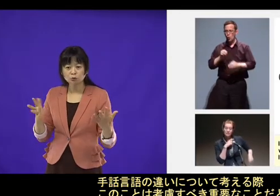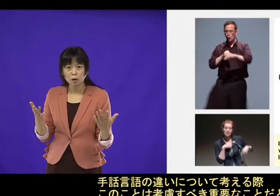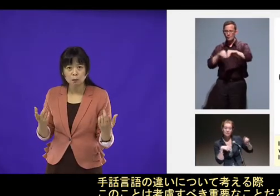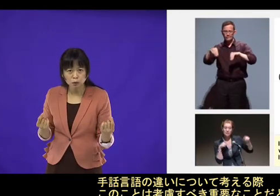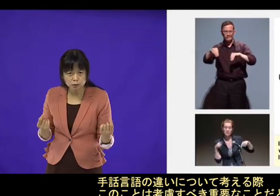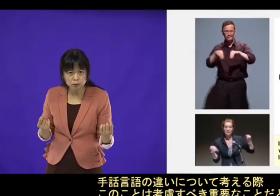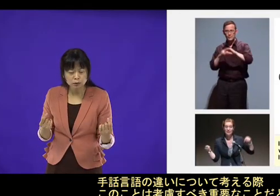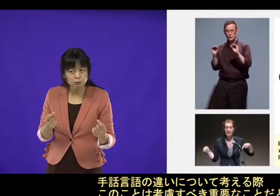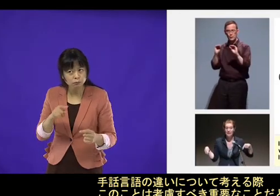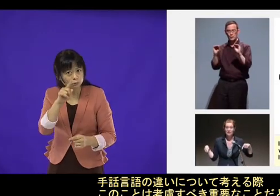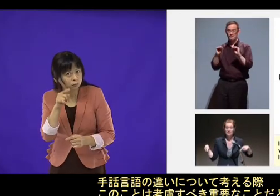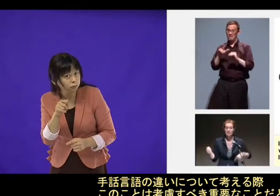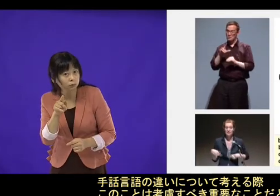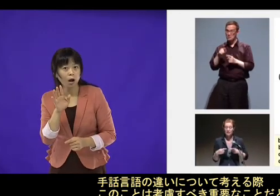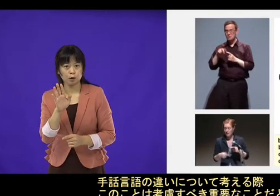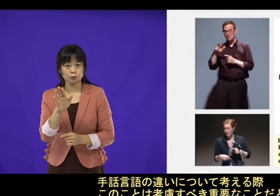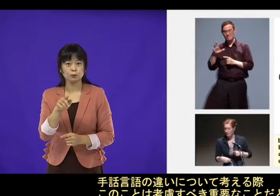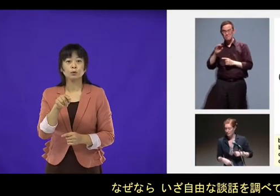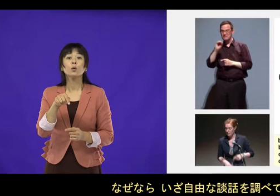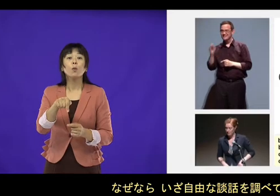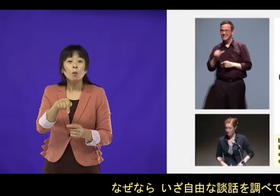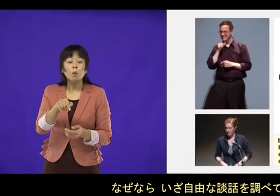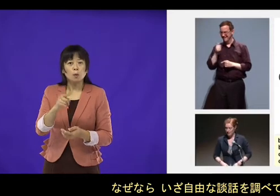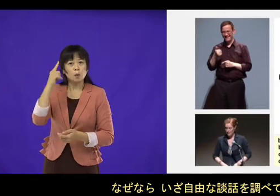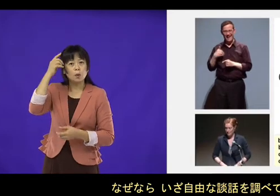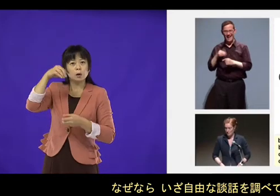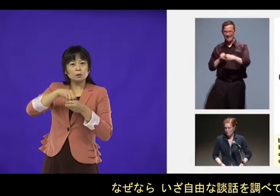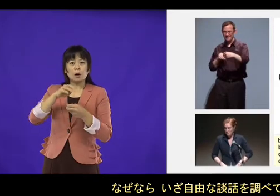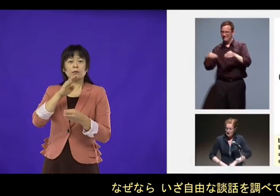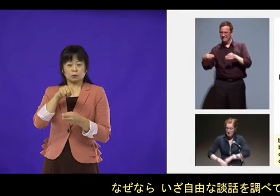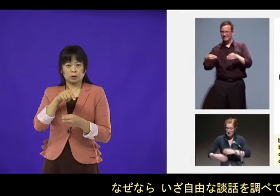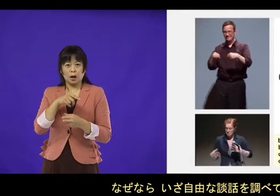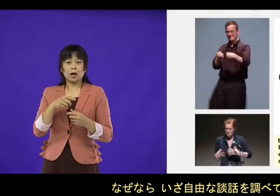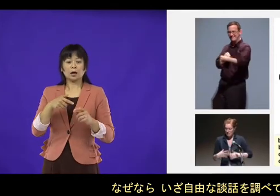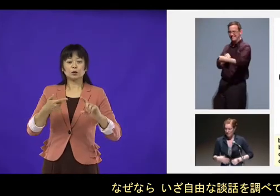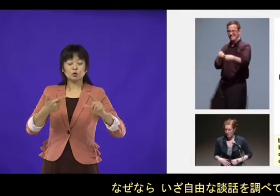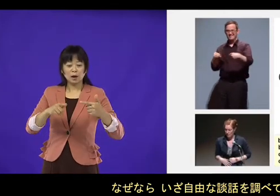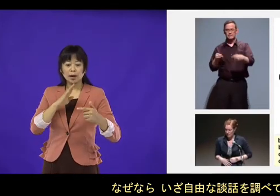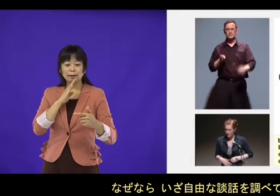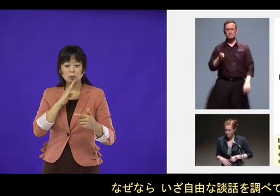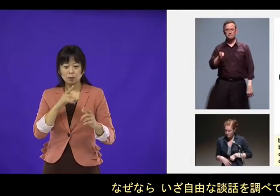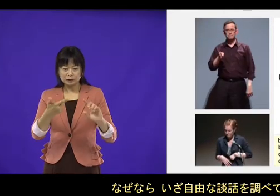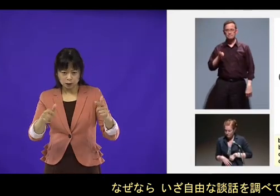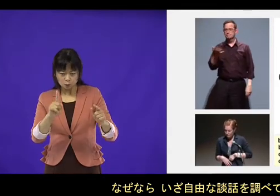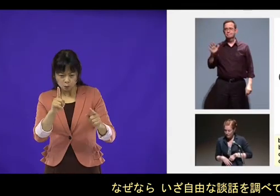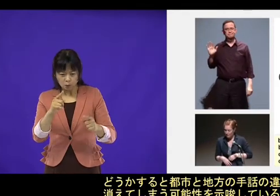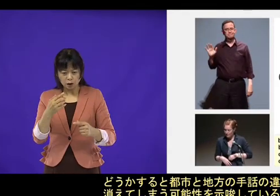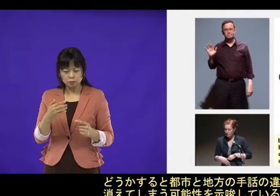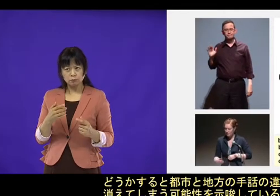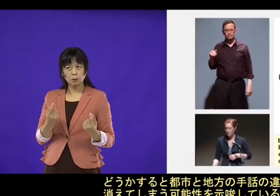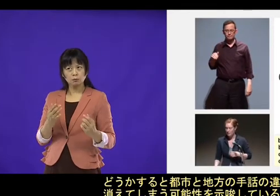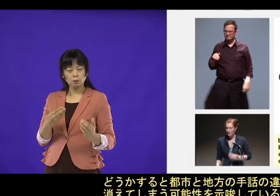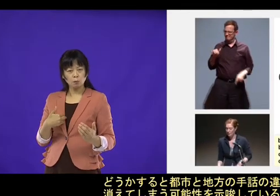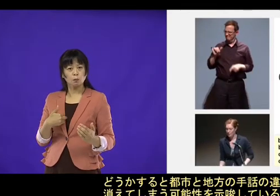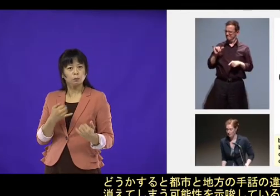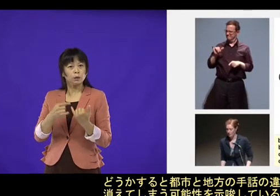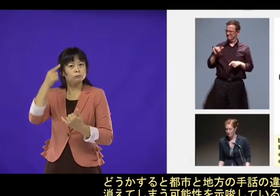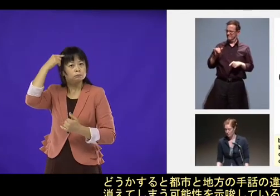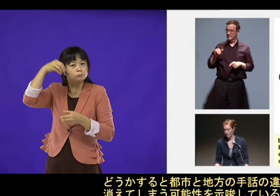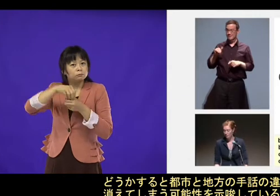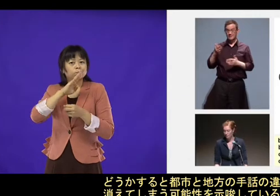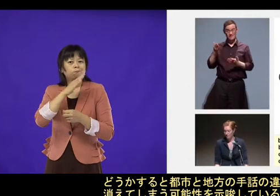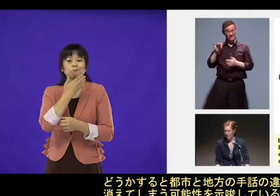the differences between sign languages, because it suggests that maybe the differences between